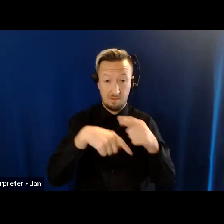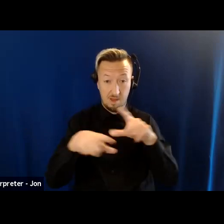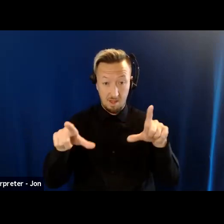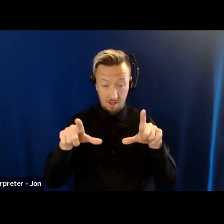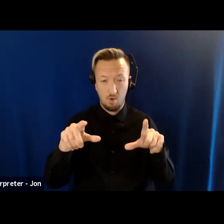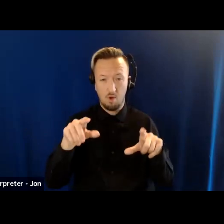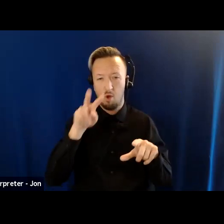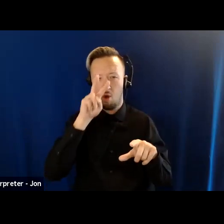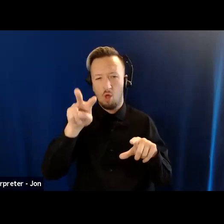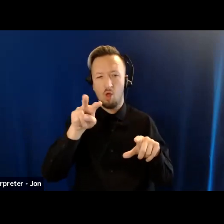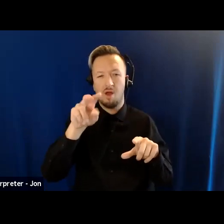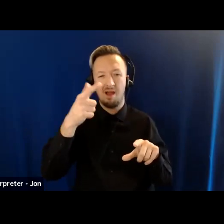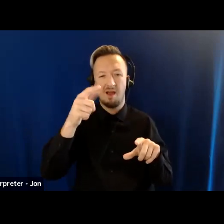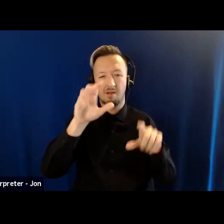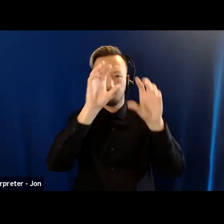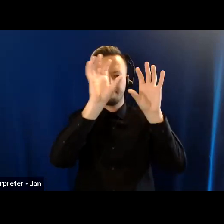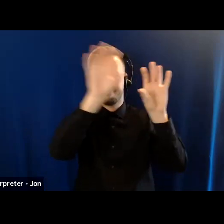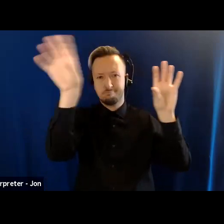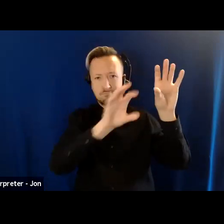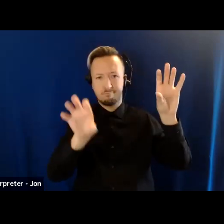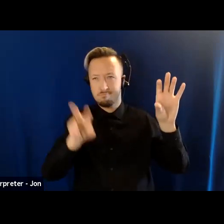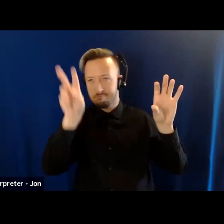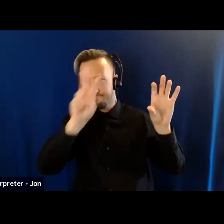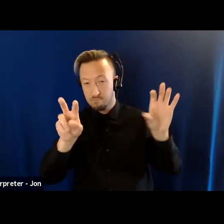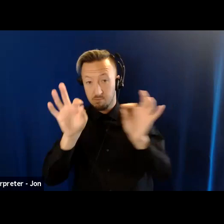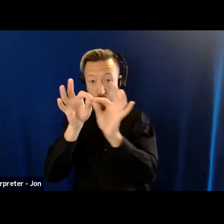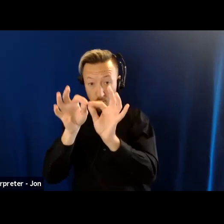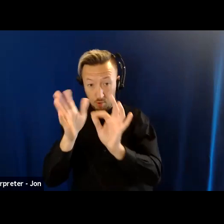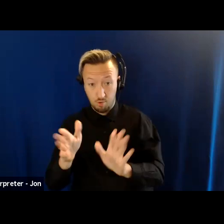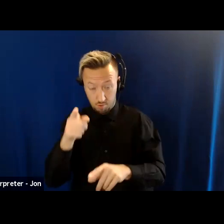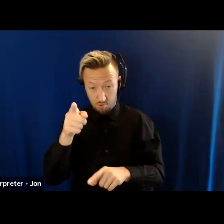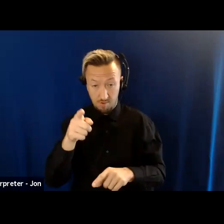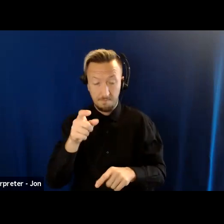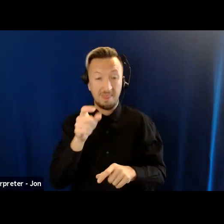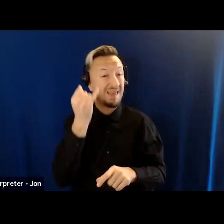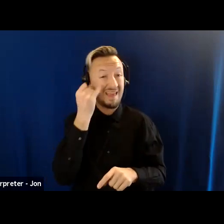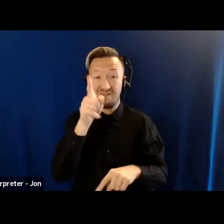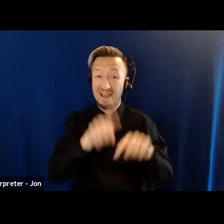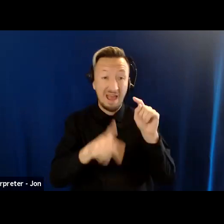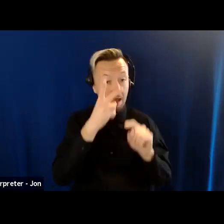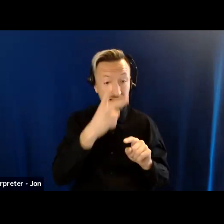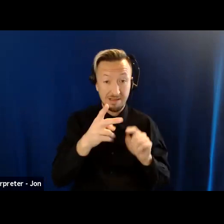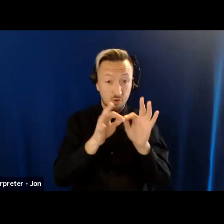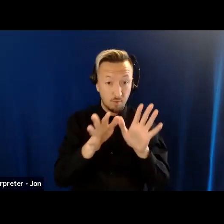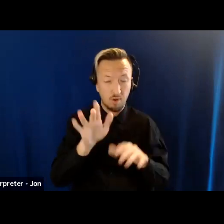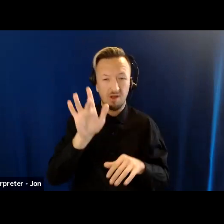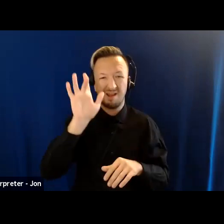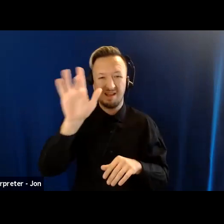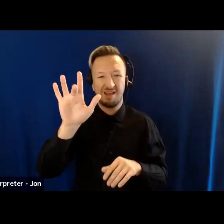the interpreter on the main screen. If you do not see the interpreter, make sure you are in gallery